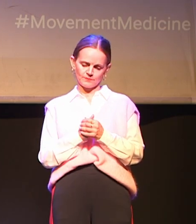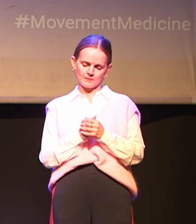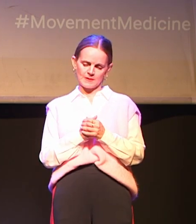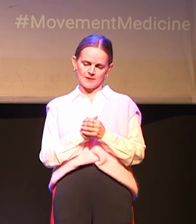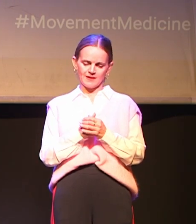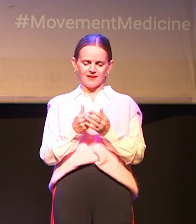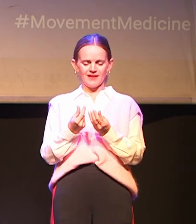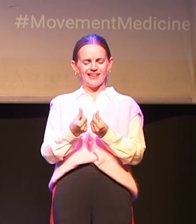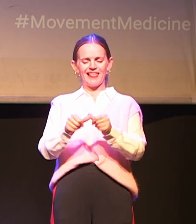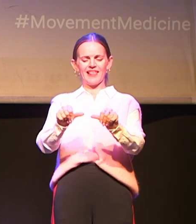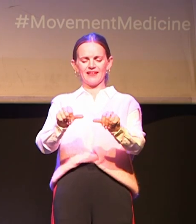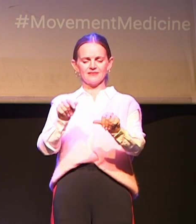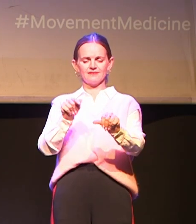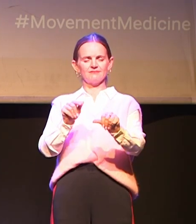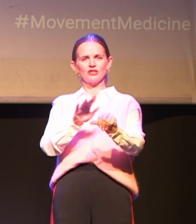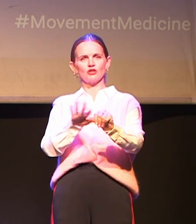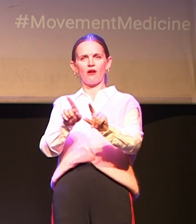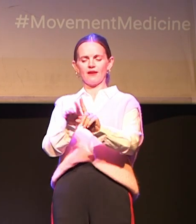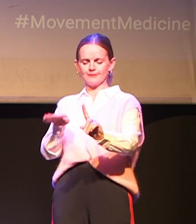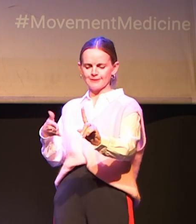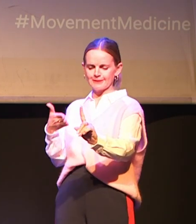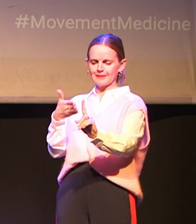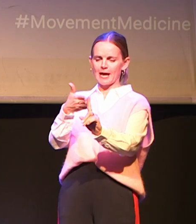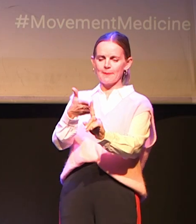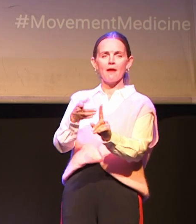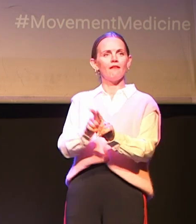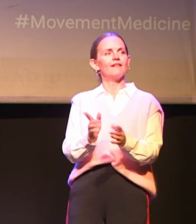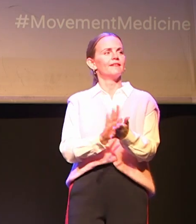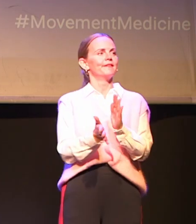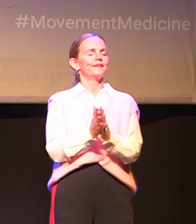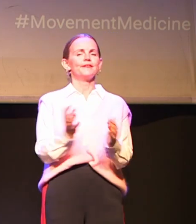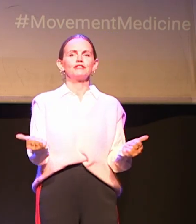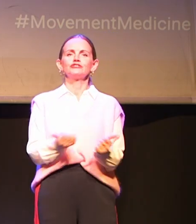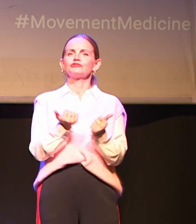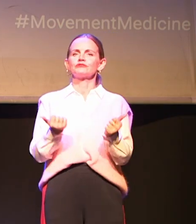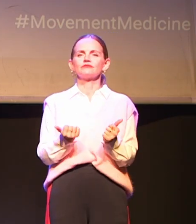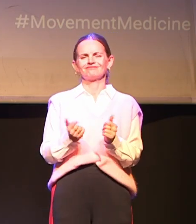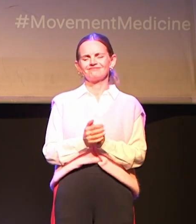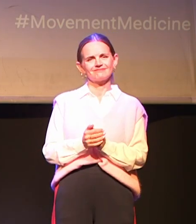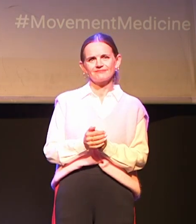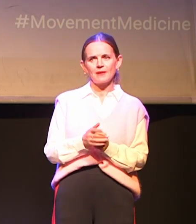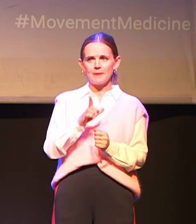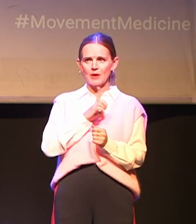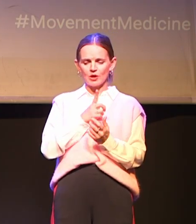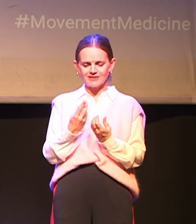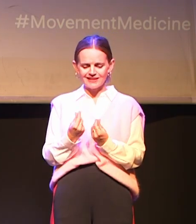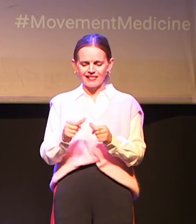it's not a destination. You don't arrive there, you don't get there, you don't go, oh, and I did it, because the relationship